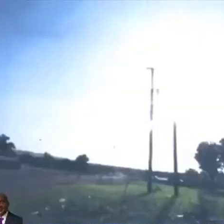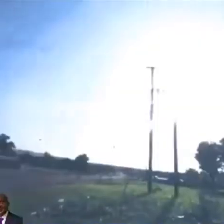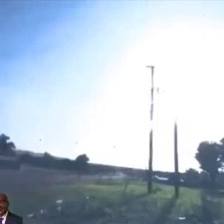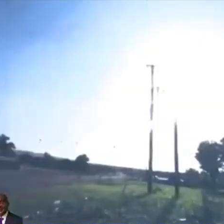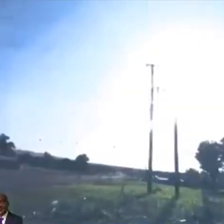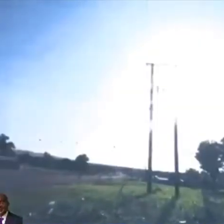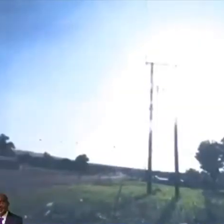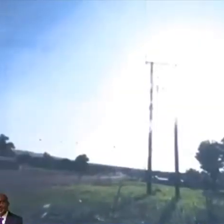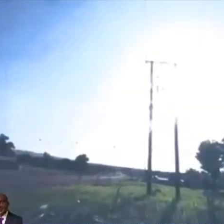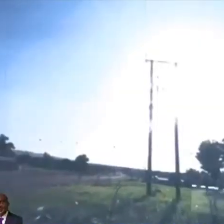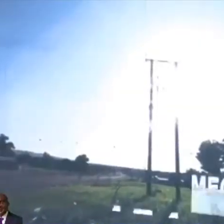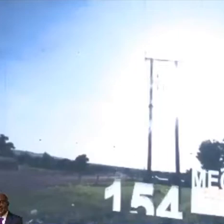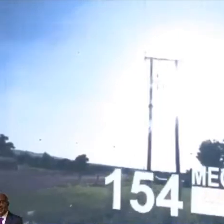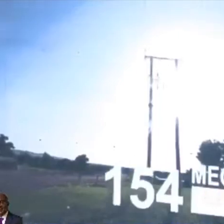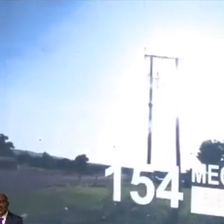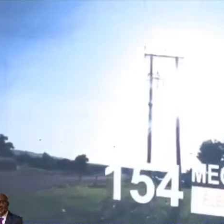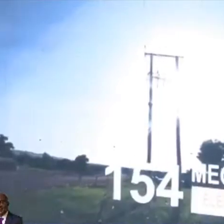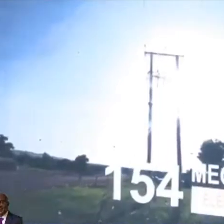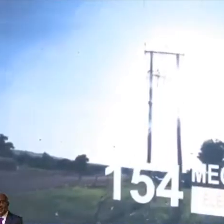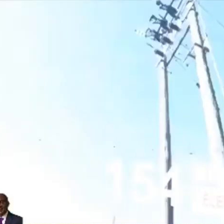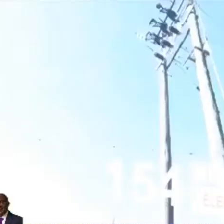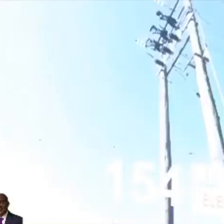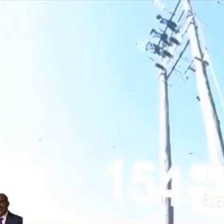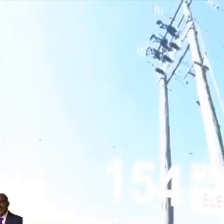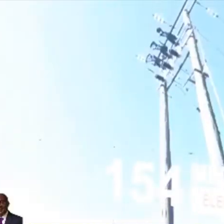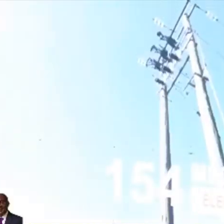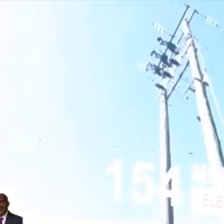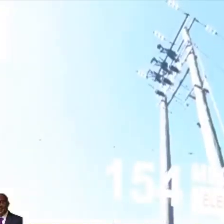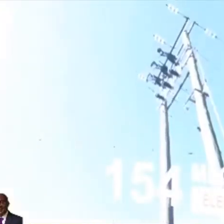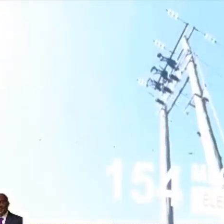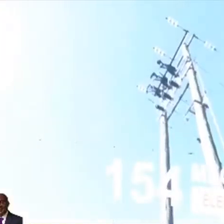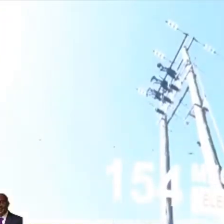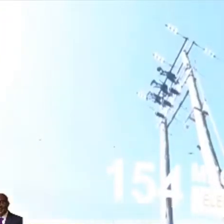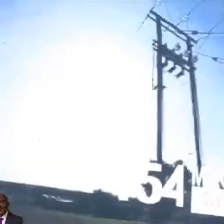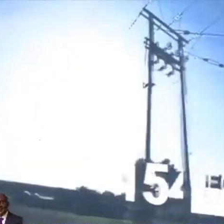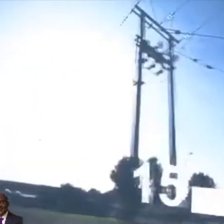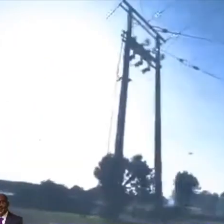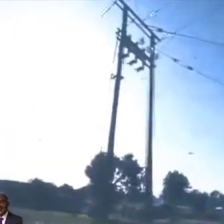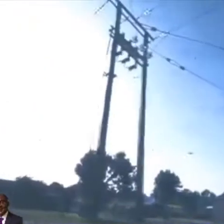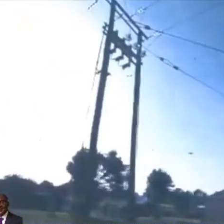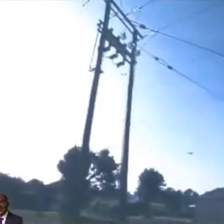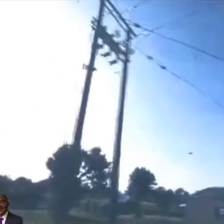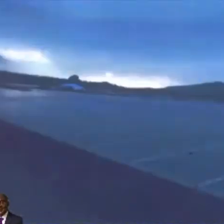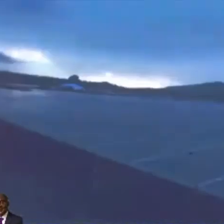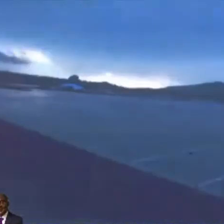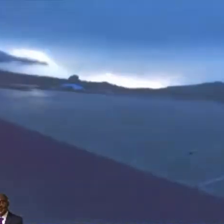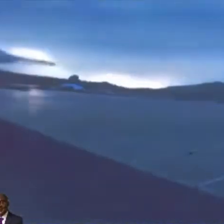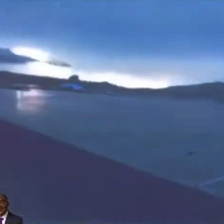which together will generate 154 megawatts of electric power.